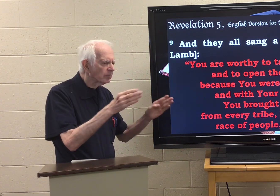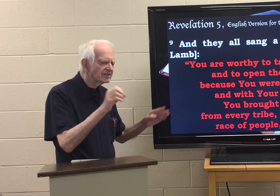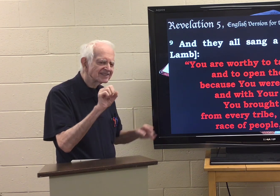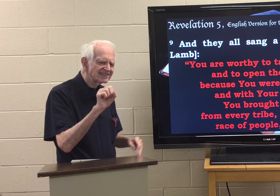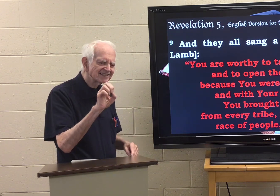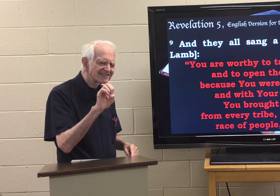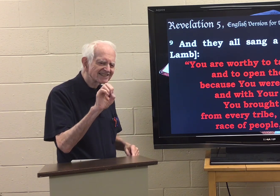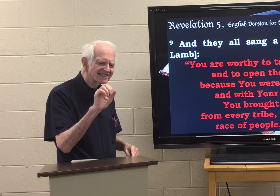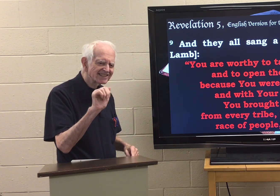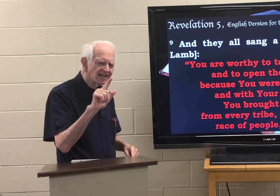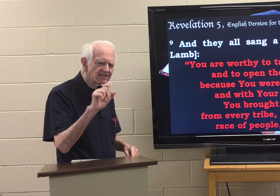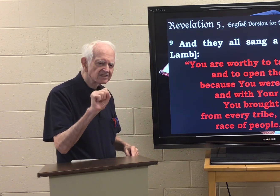the seals,